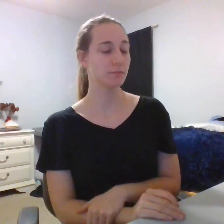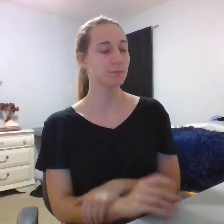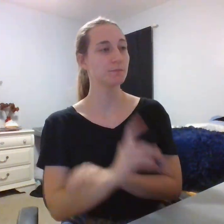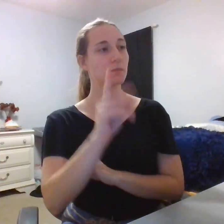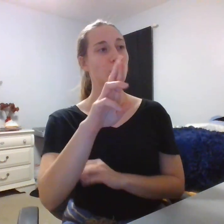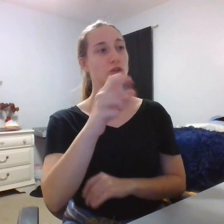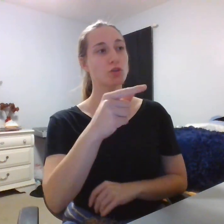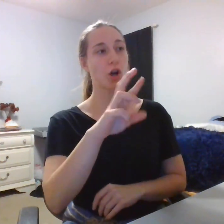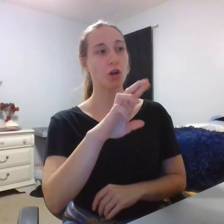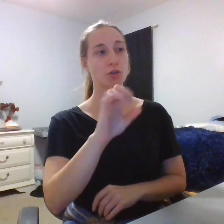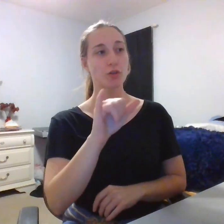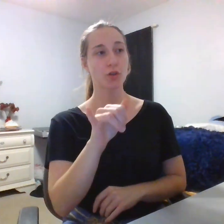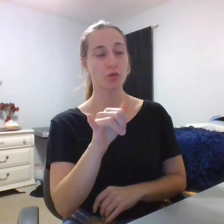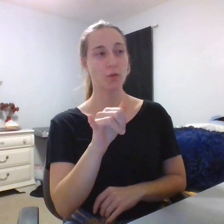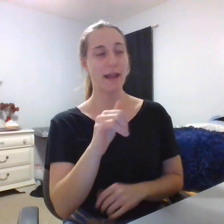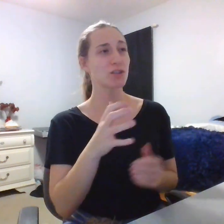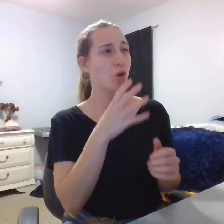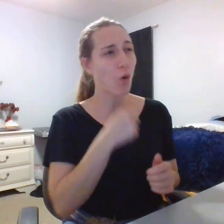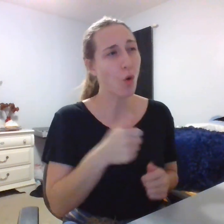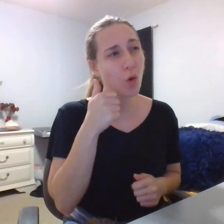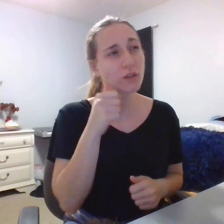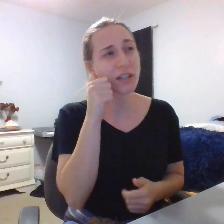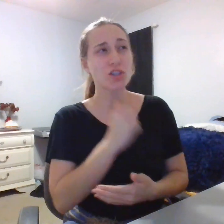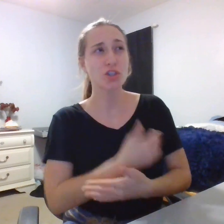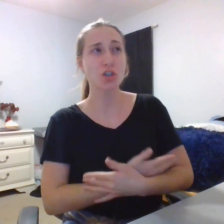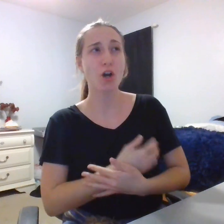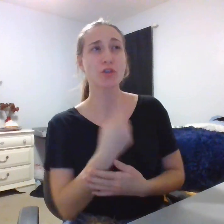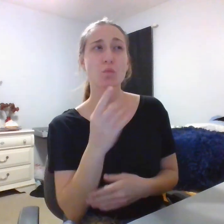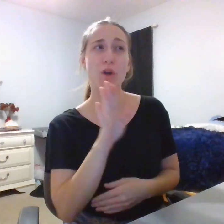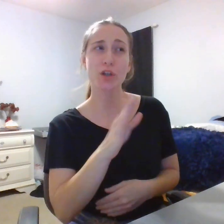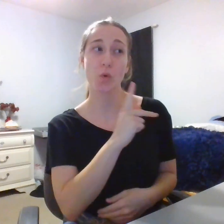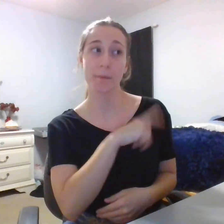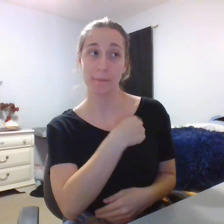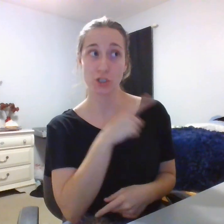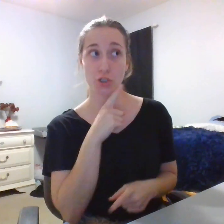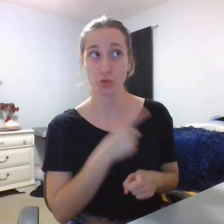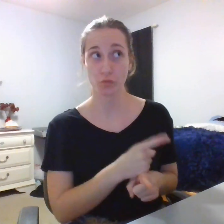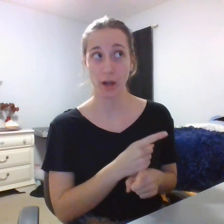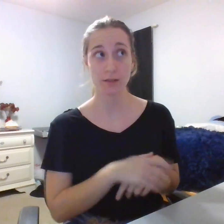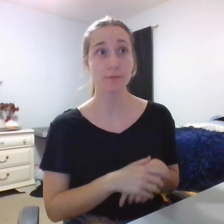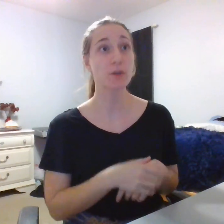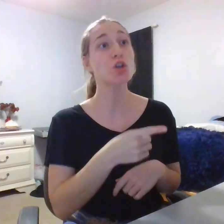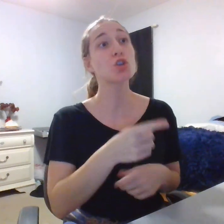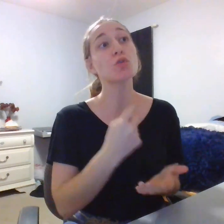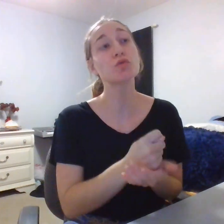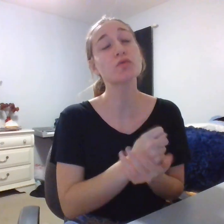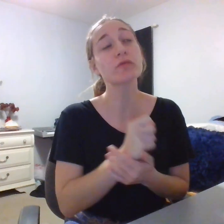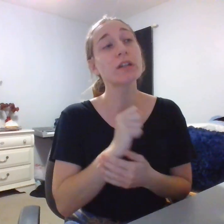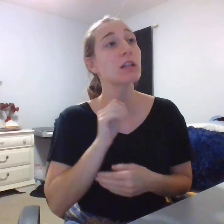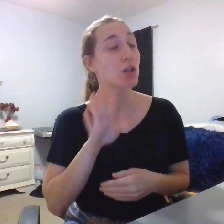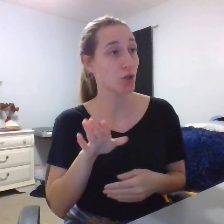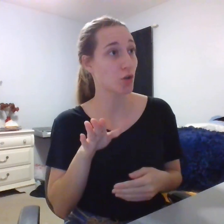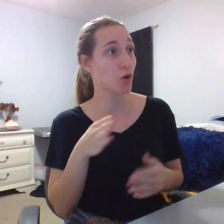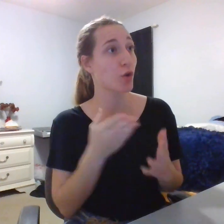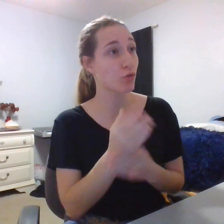Dr. Gray's oldest daughter is one of your patients, correct? You've treated her through the years, which means you most likely had to